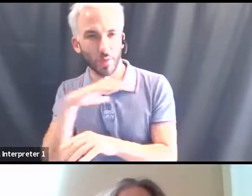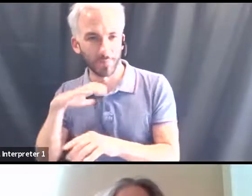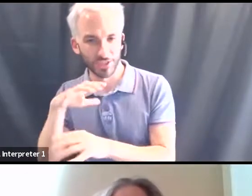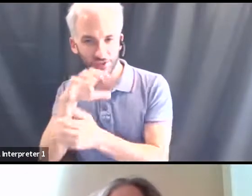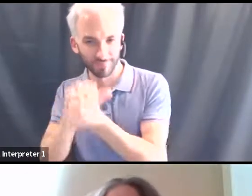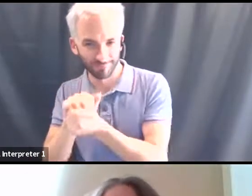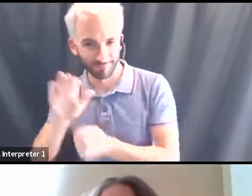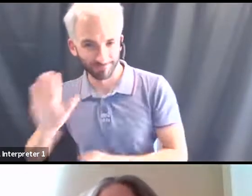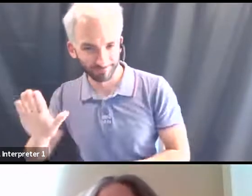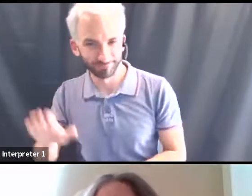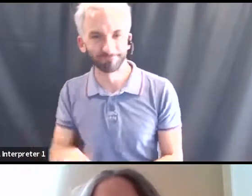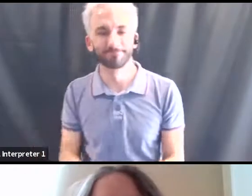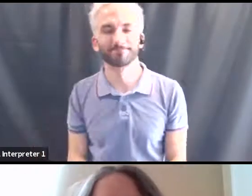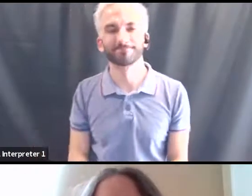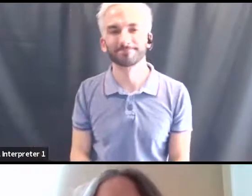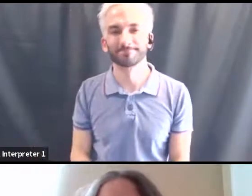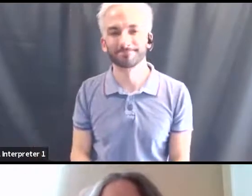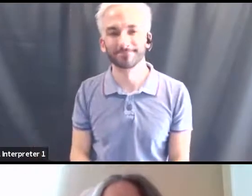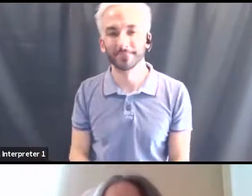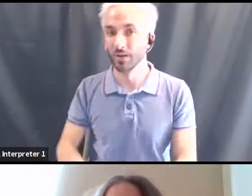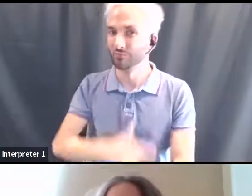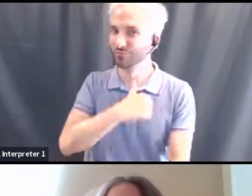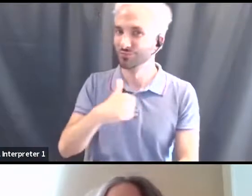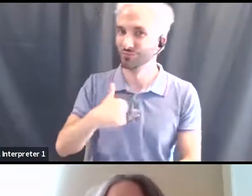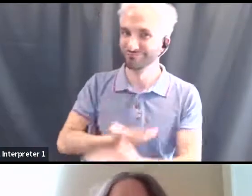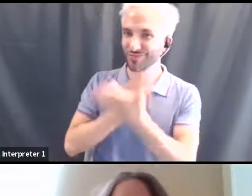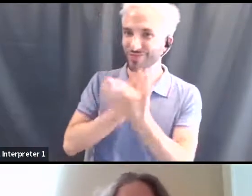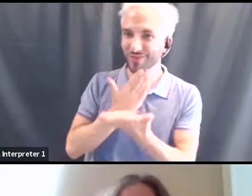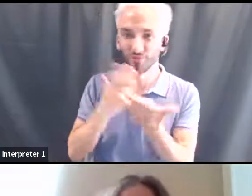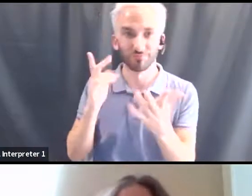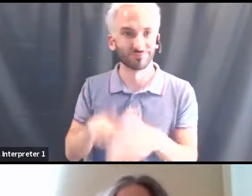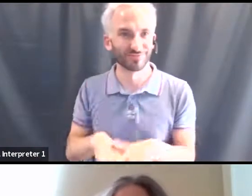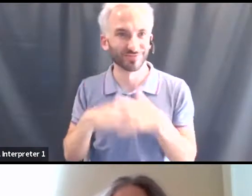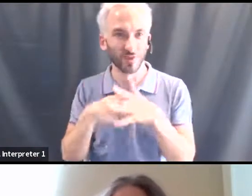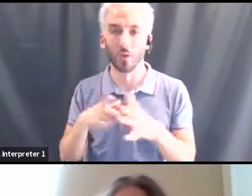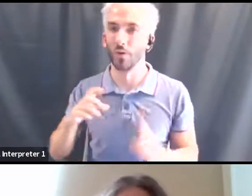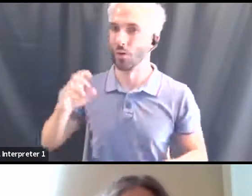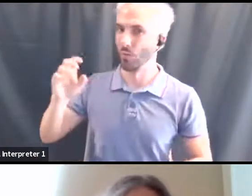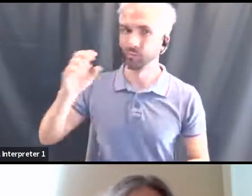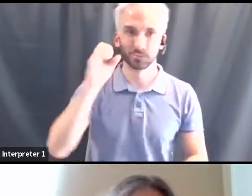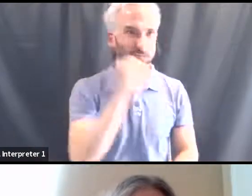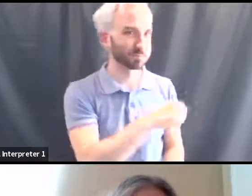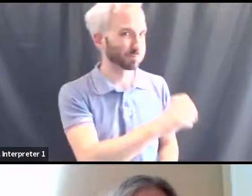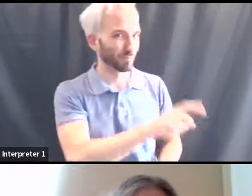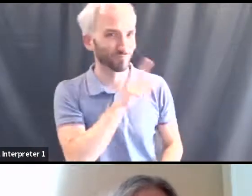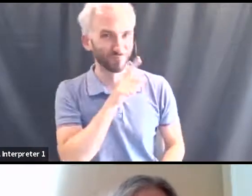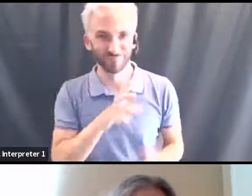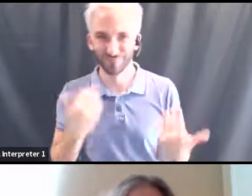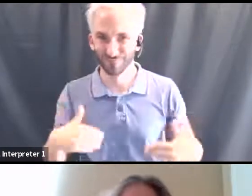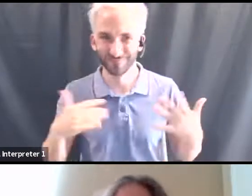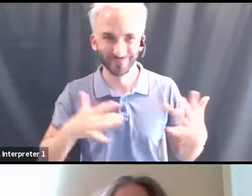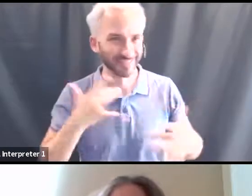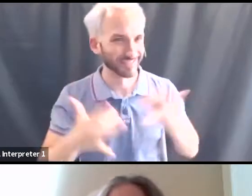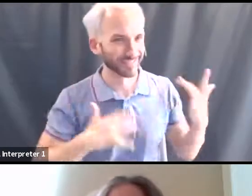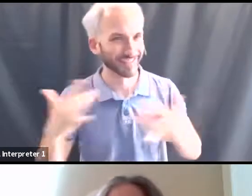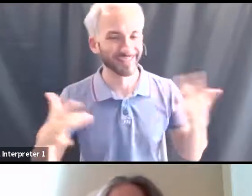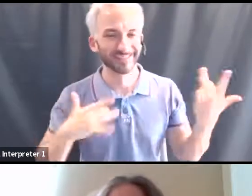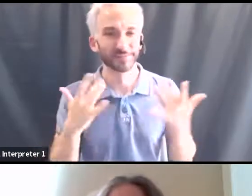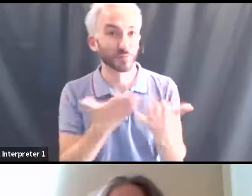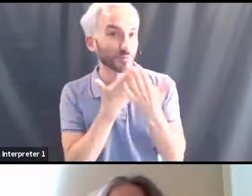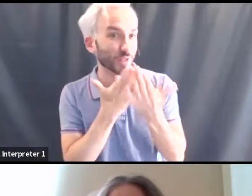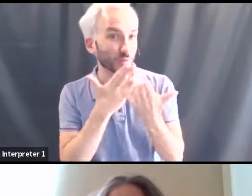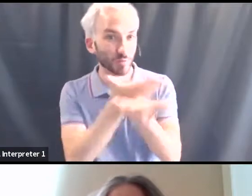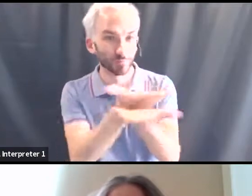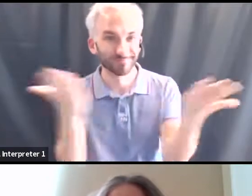And we are grateful to begin. Yeah, we're very excited about today's event. And thank you so much,